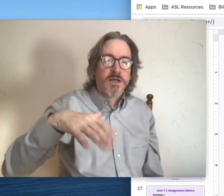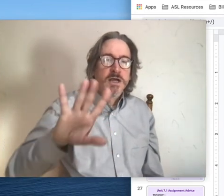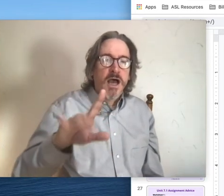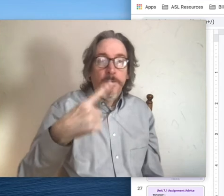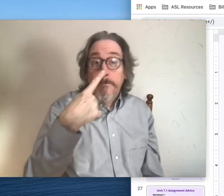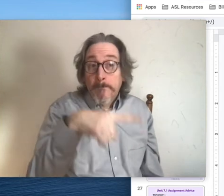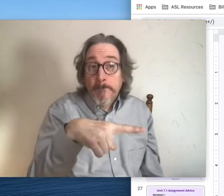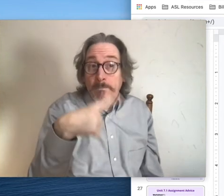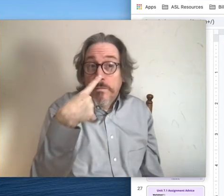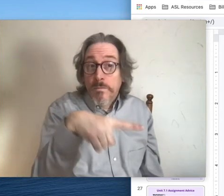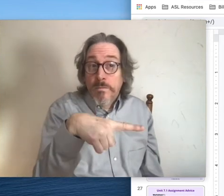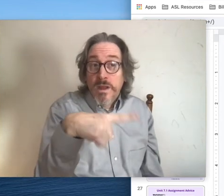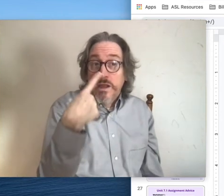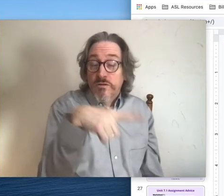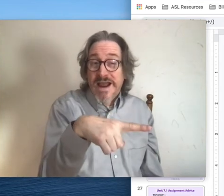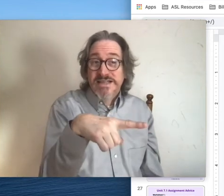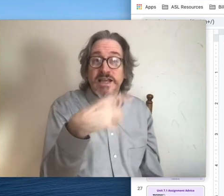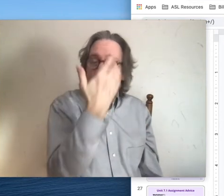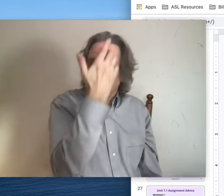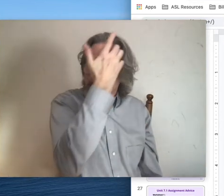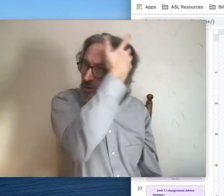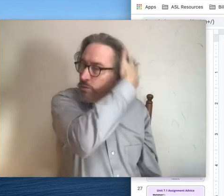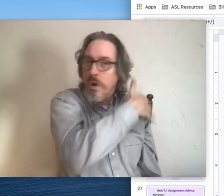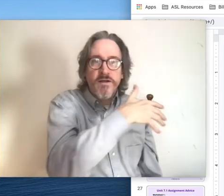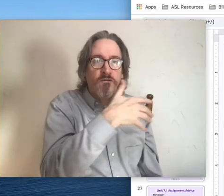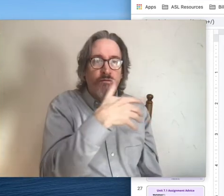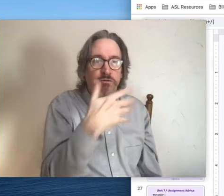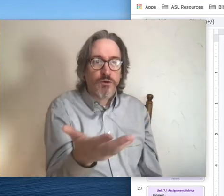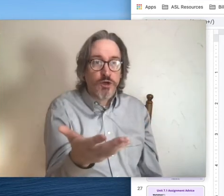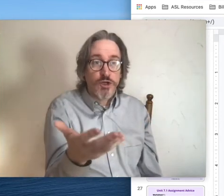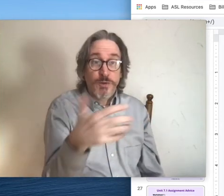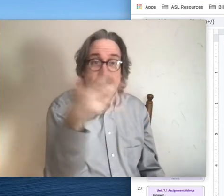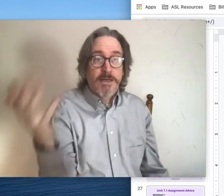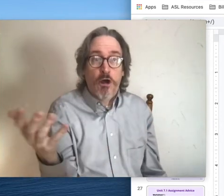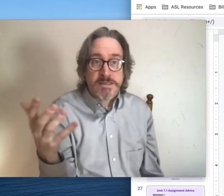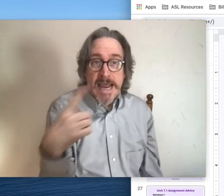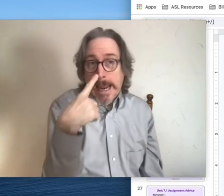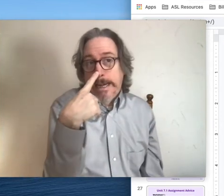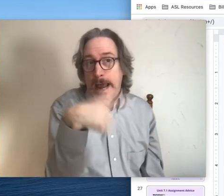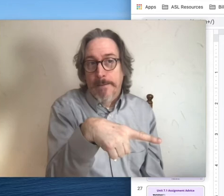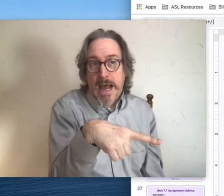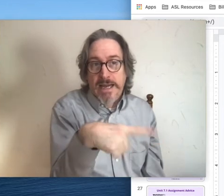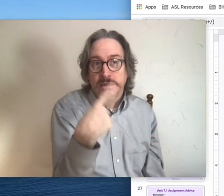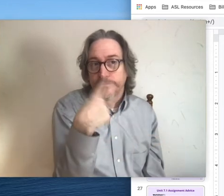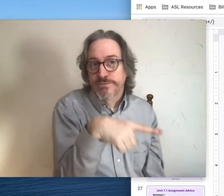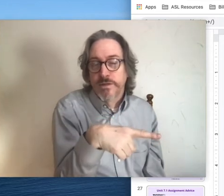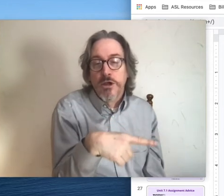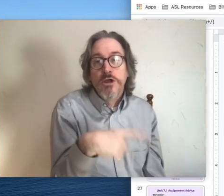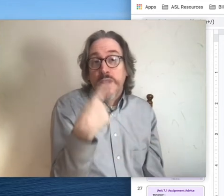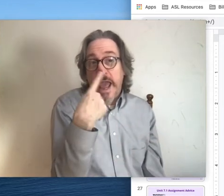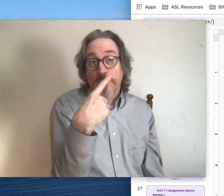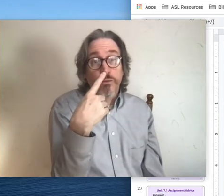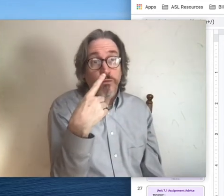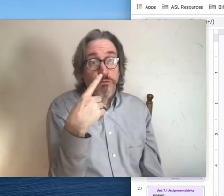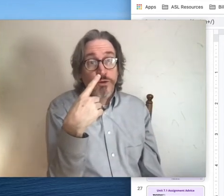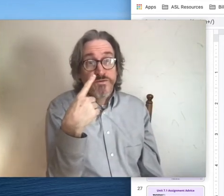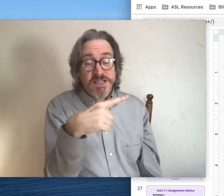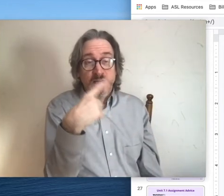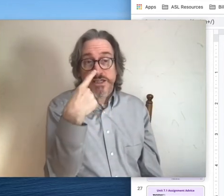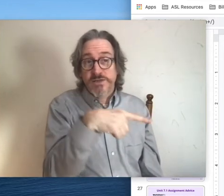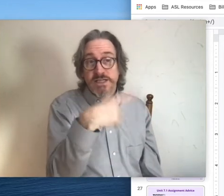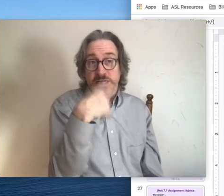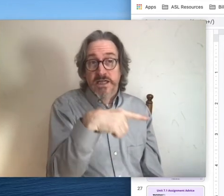question, they're asking what fruit could you eat all day and not mind? And